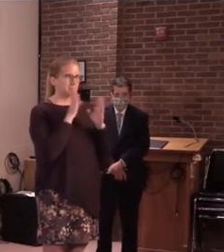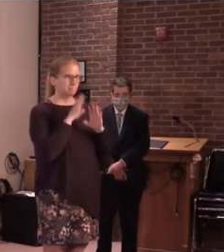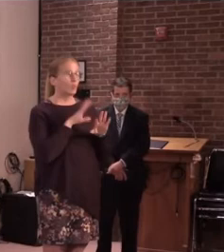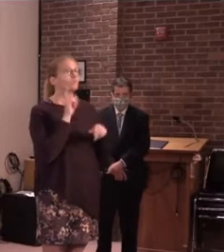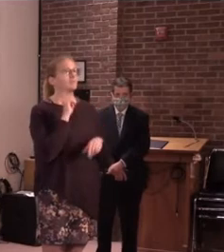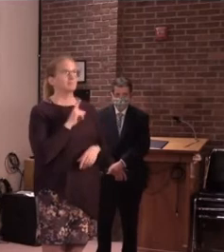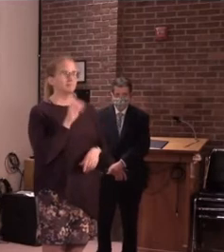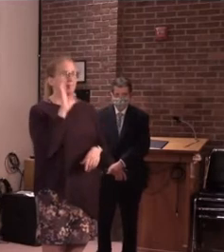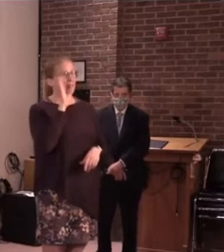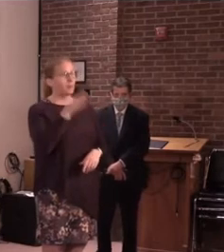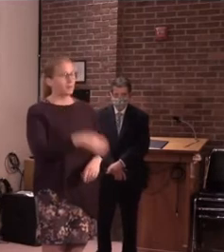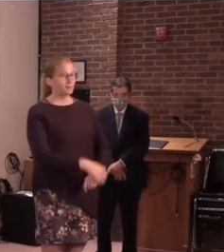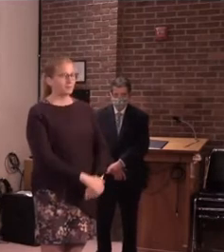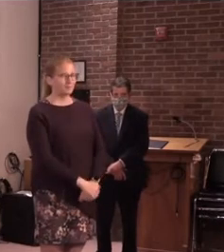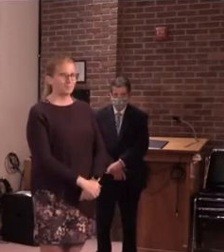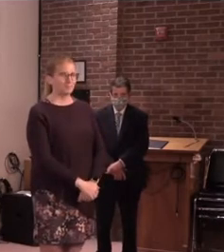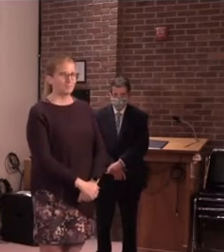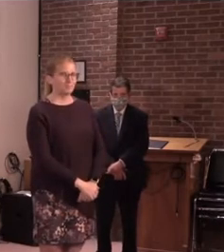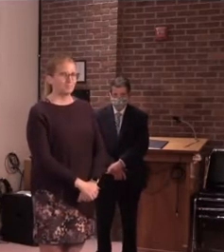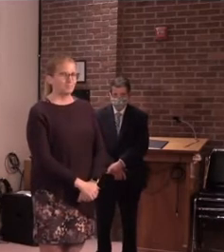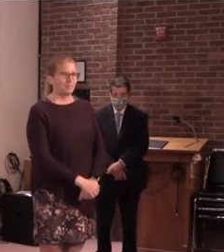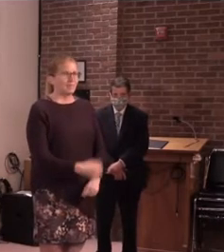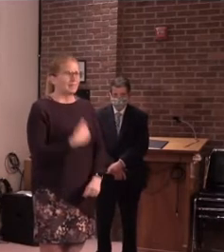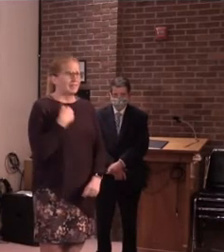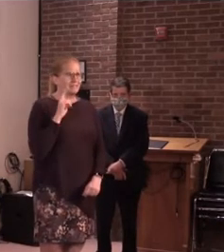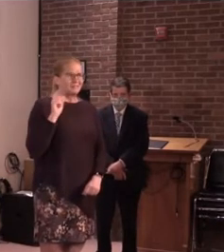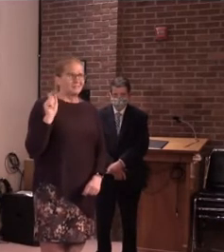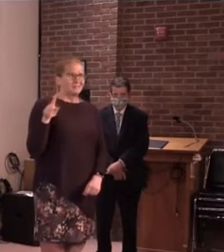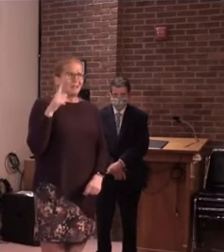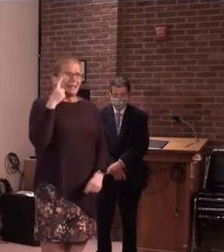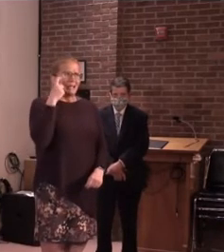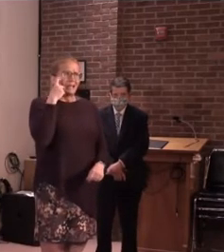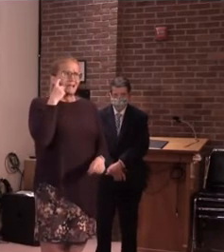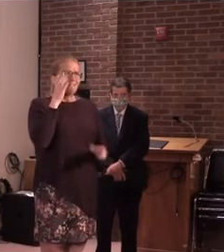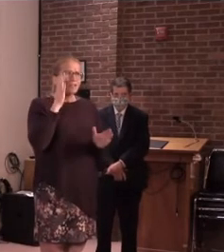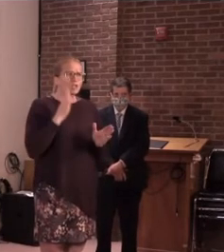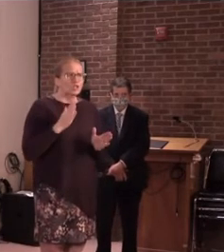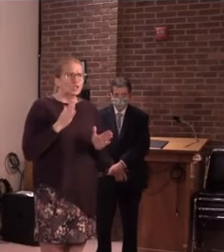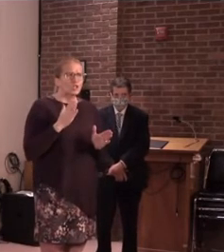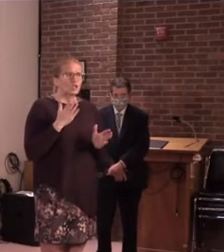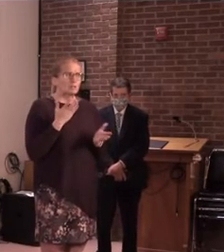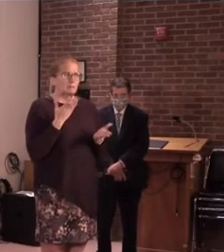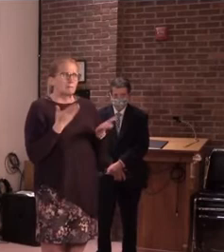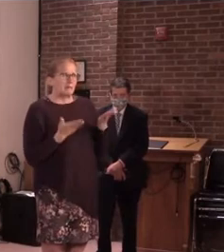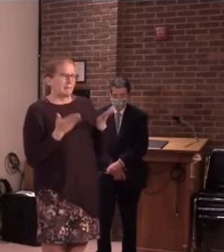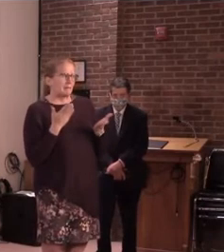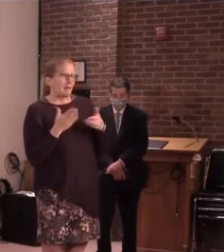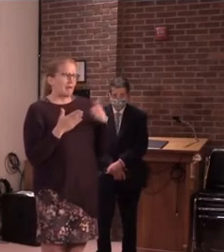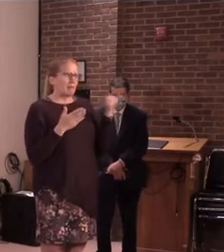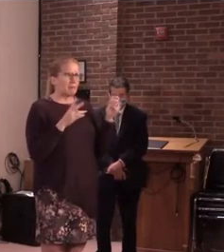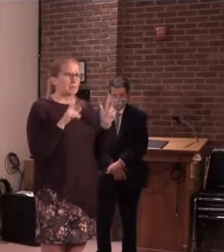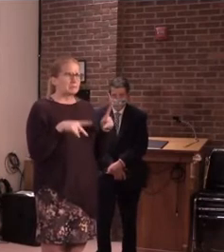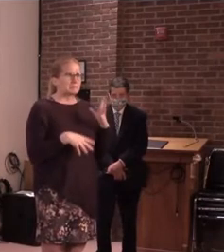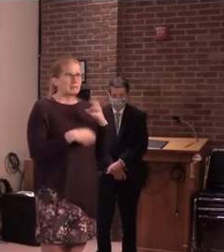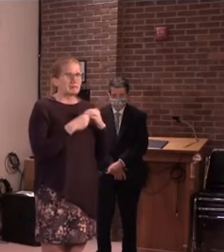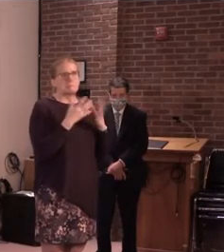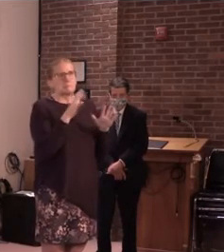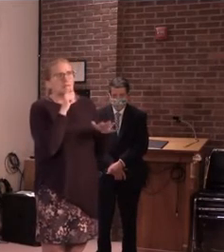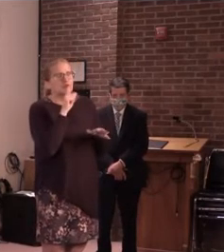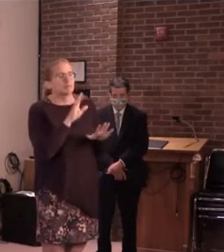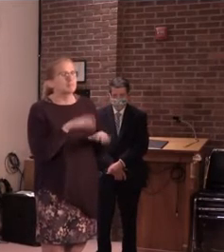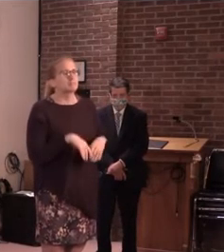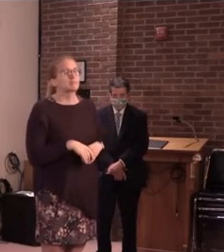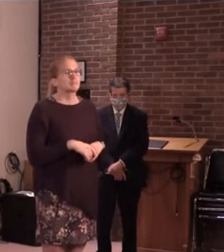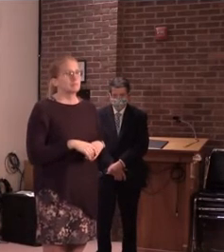Hello. I think this is a question for the governor, but maybe someone else would like to address it. Are you